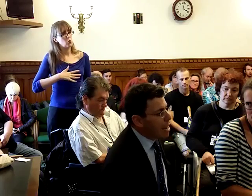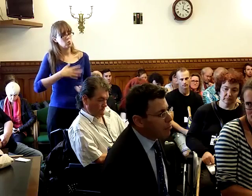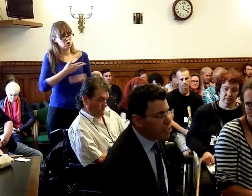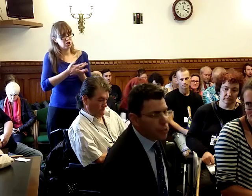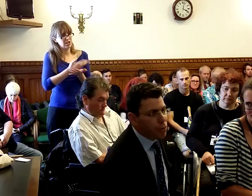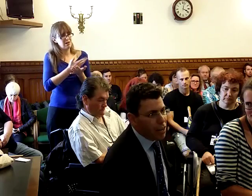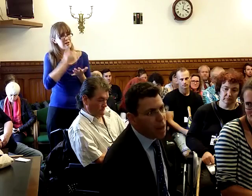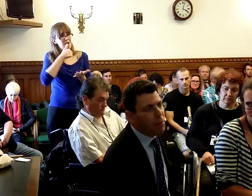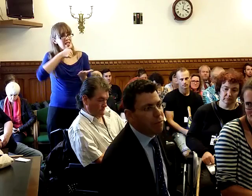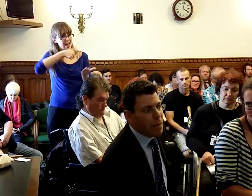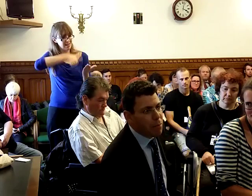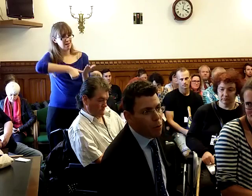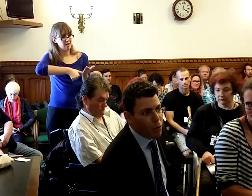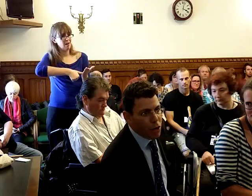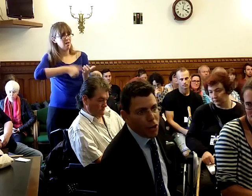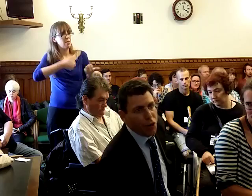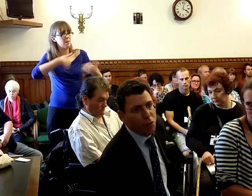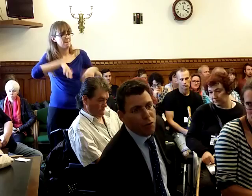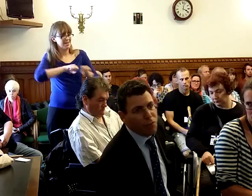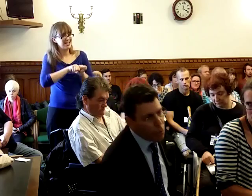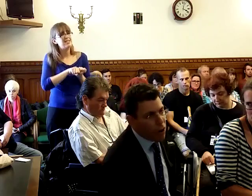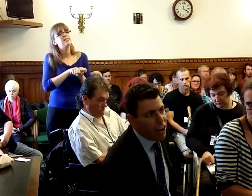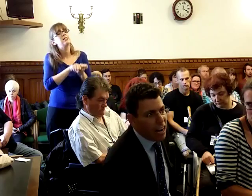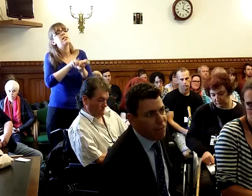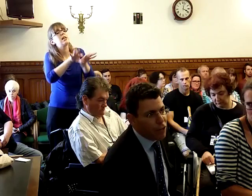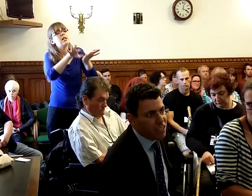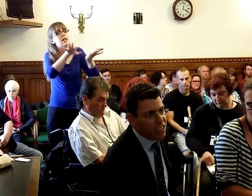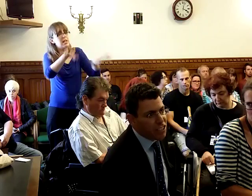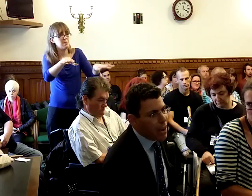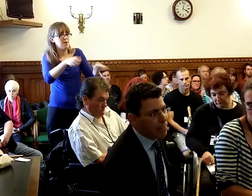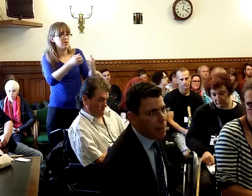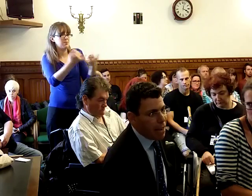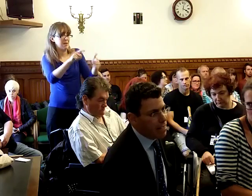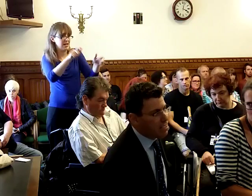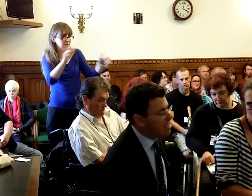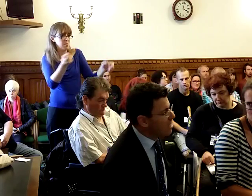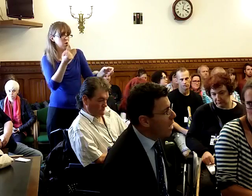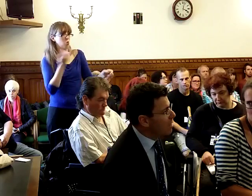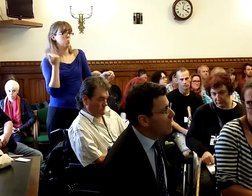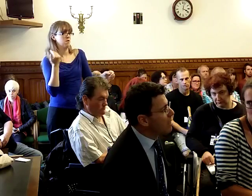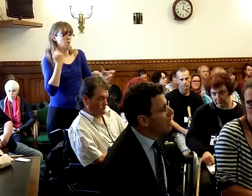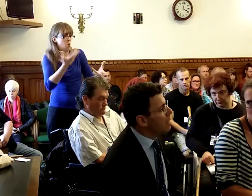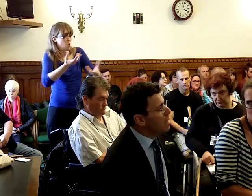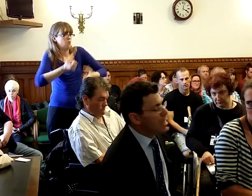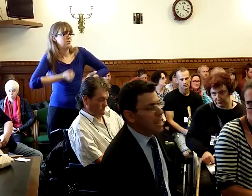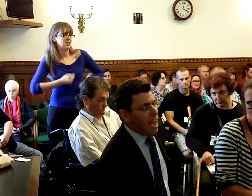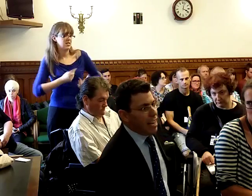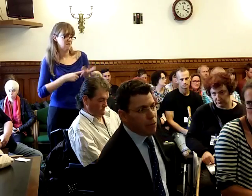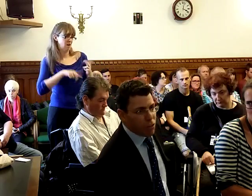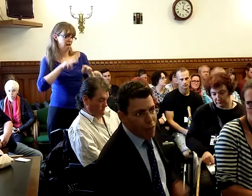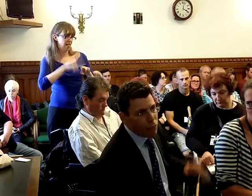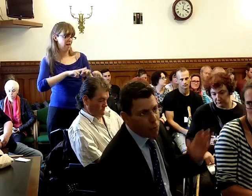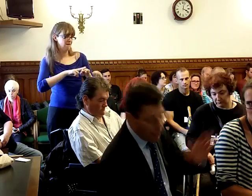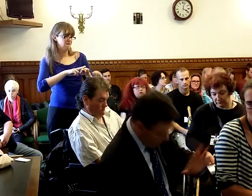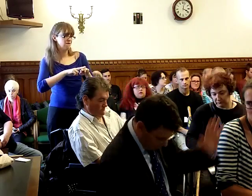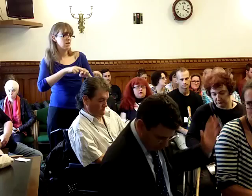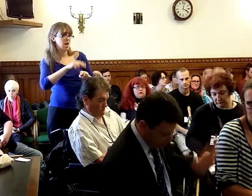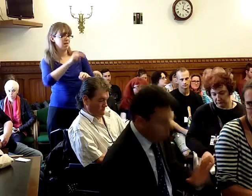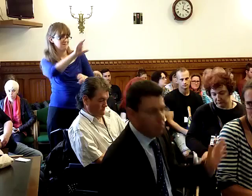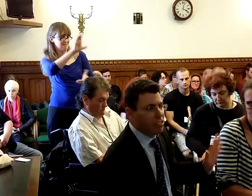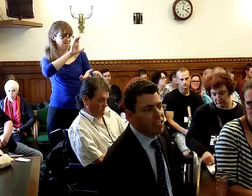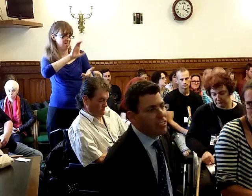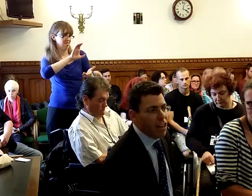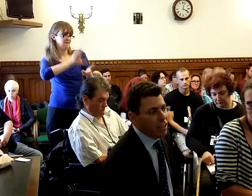was sent round to a number of people who were former ILF users who had their packages cut. And it was a round